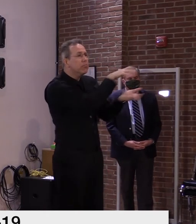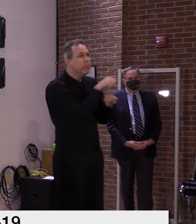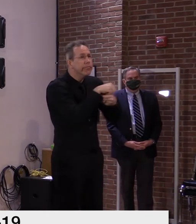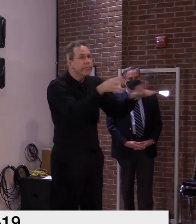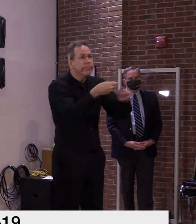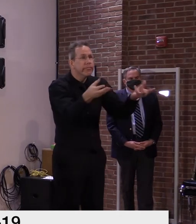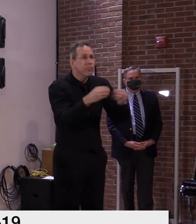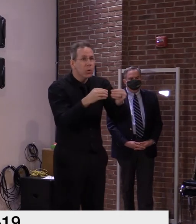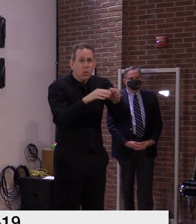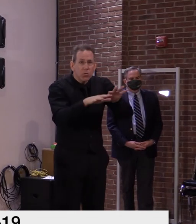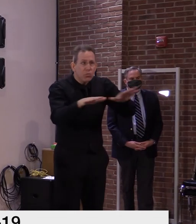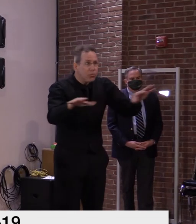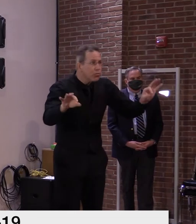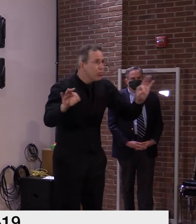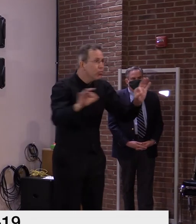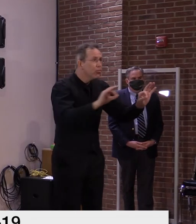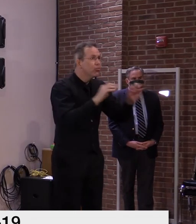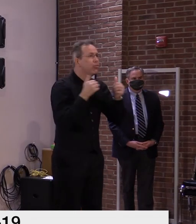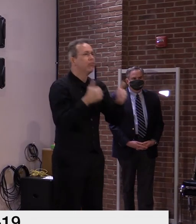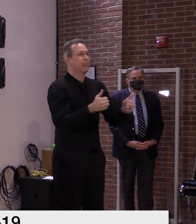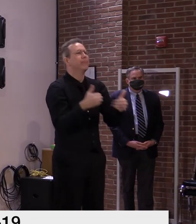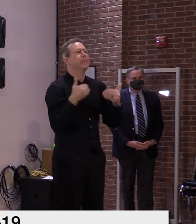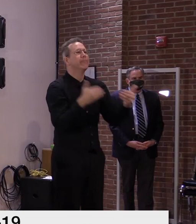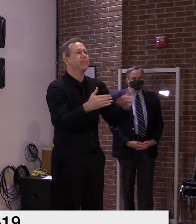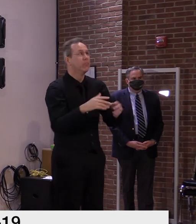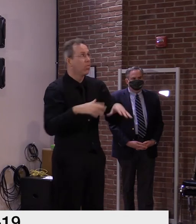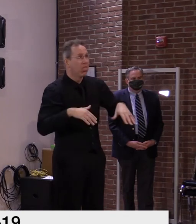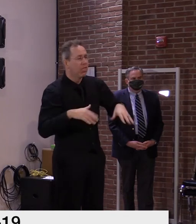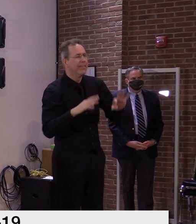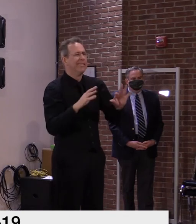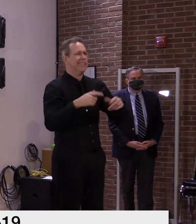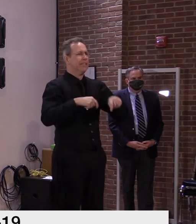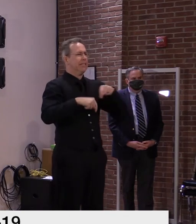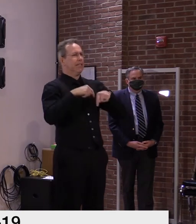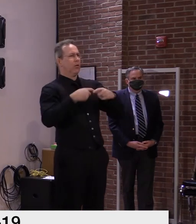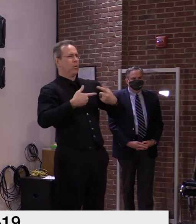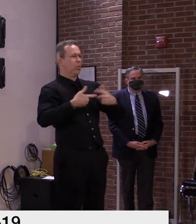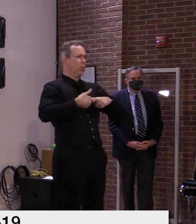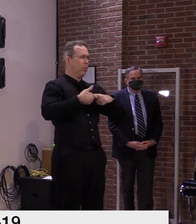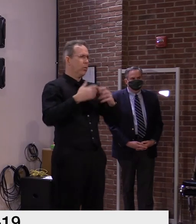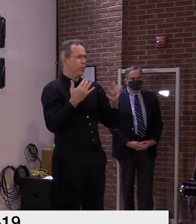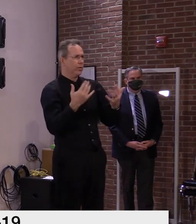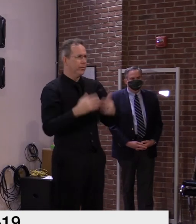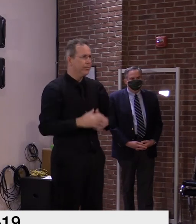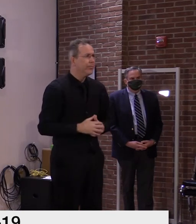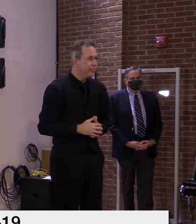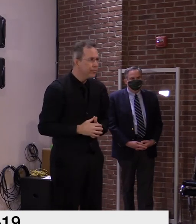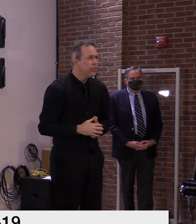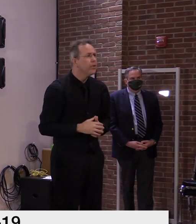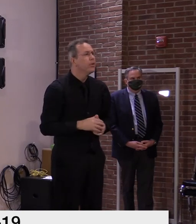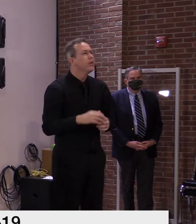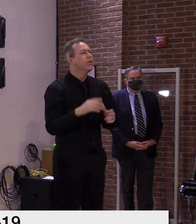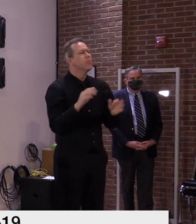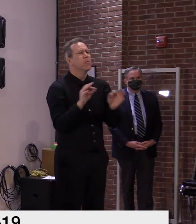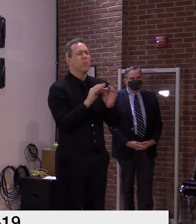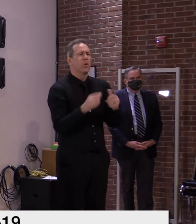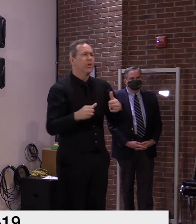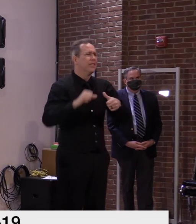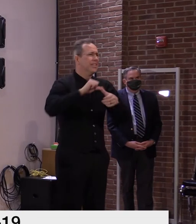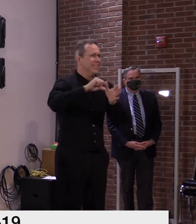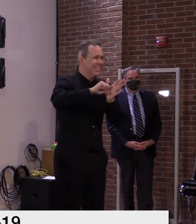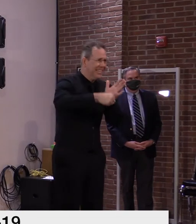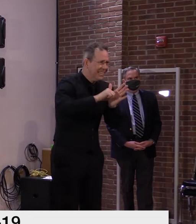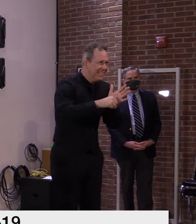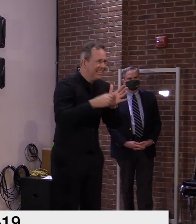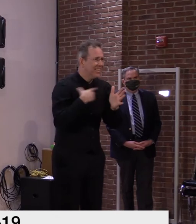the first thing we did in the pandemic management was, of course, reduce the size of gatherings. So one would expect that that's